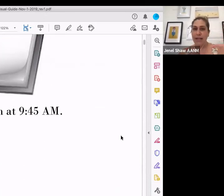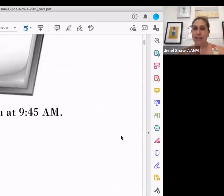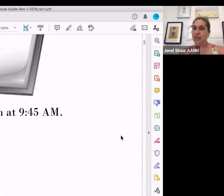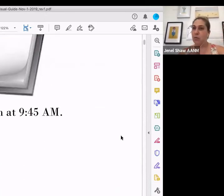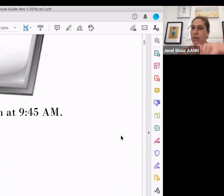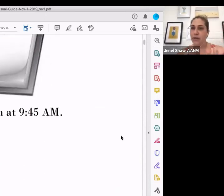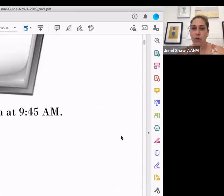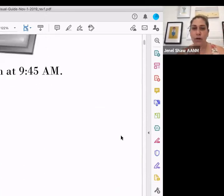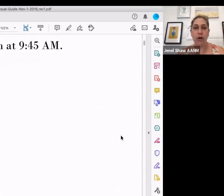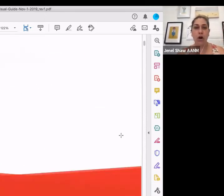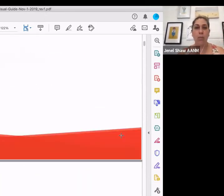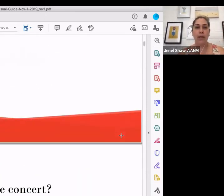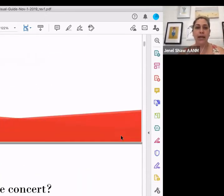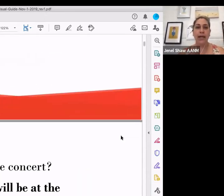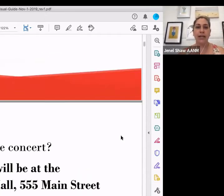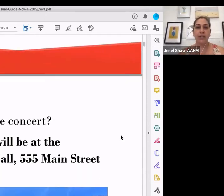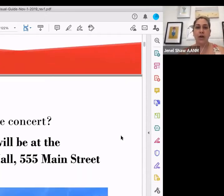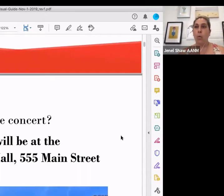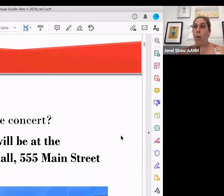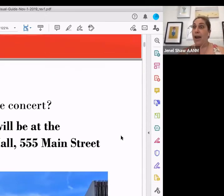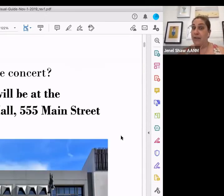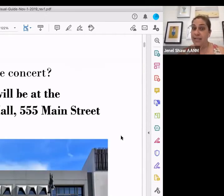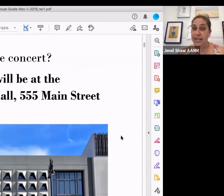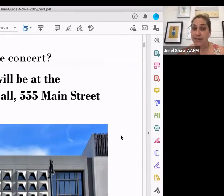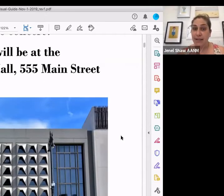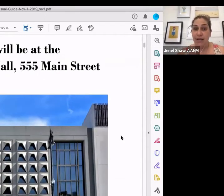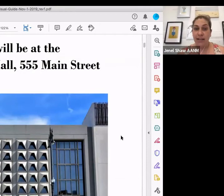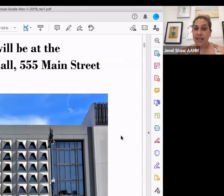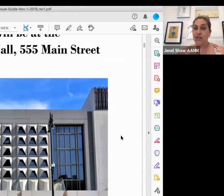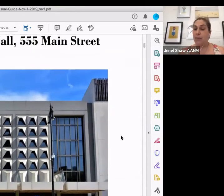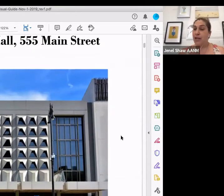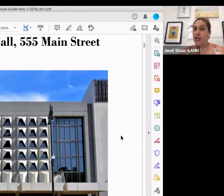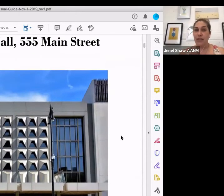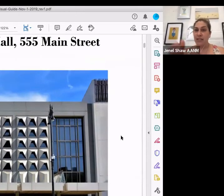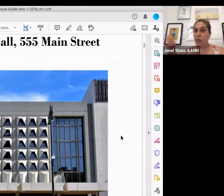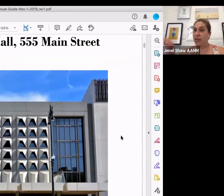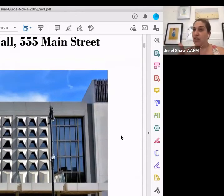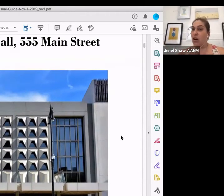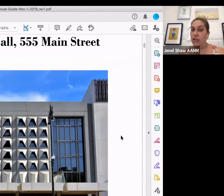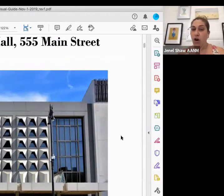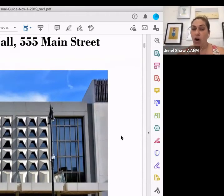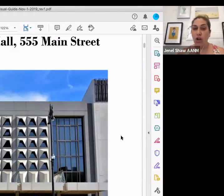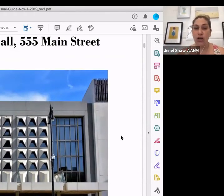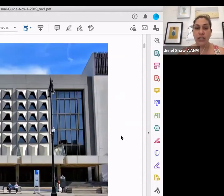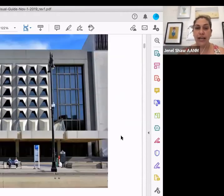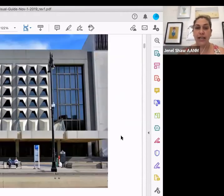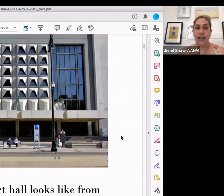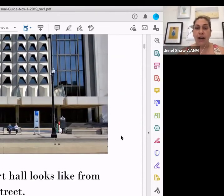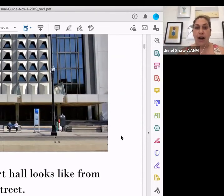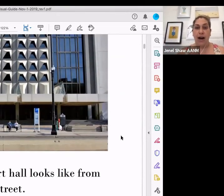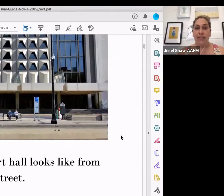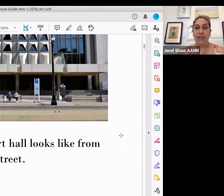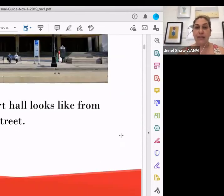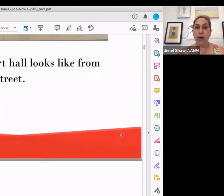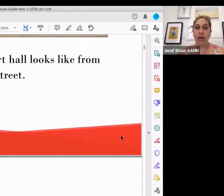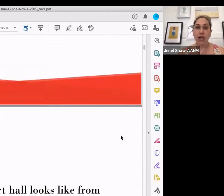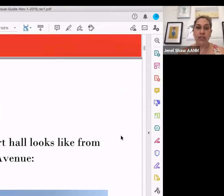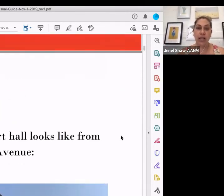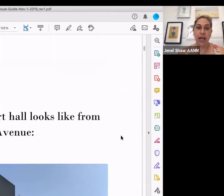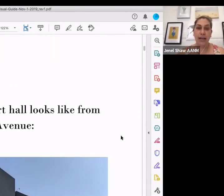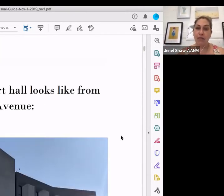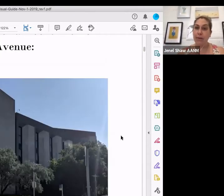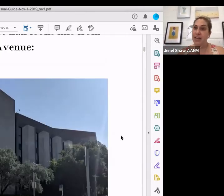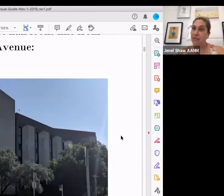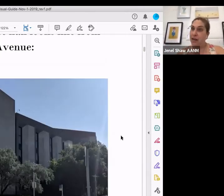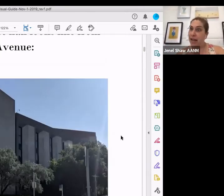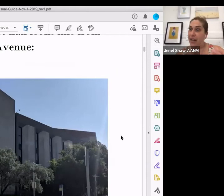going to happen. This is when the doors are opening. Where is it? Here's a picture. This is what the concert hall looks like. This is what it